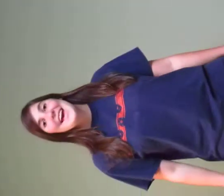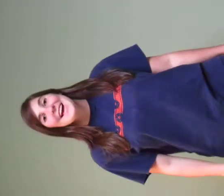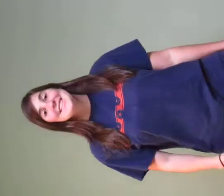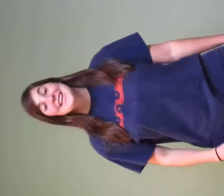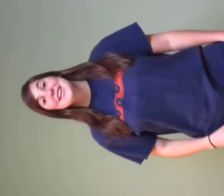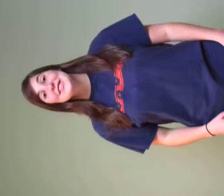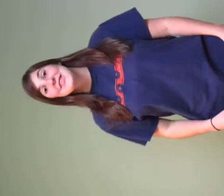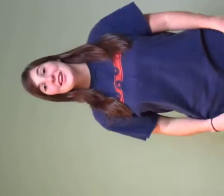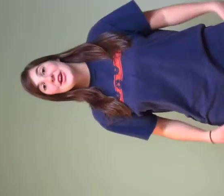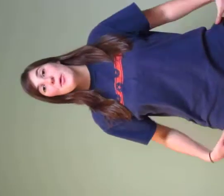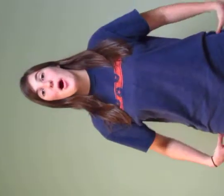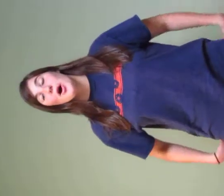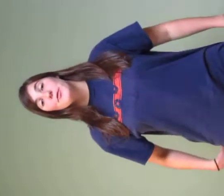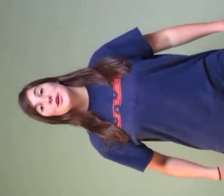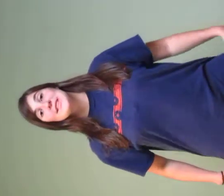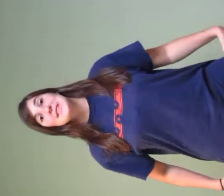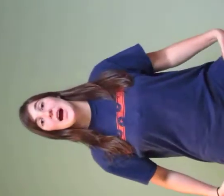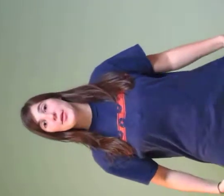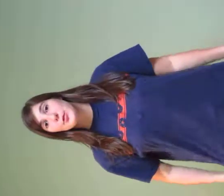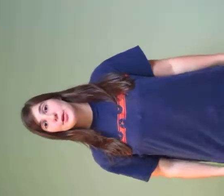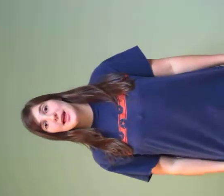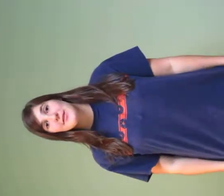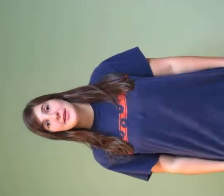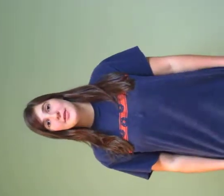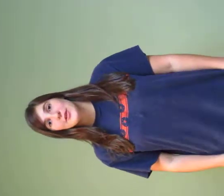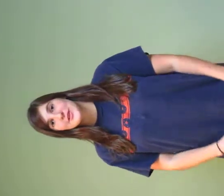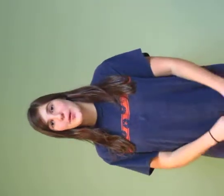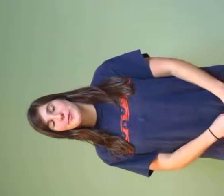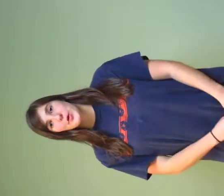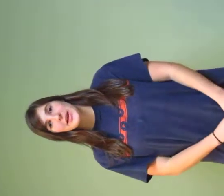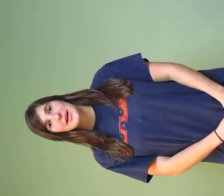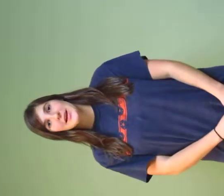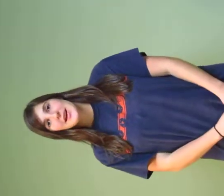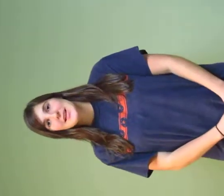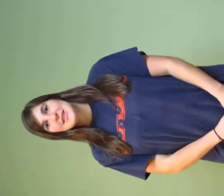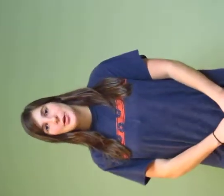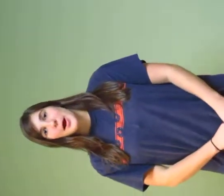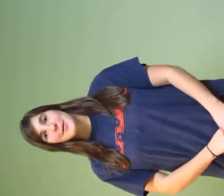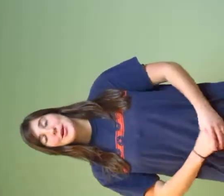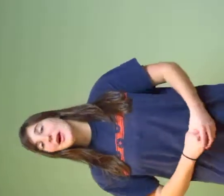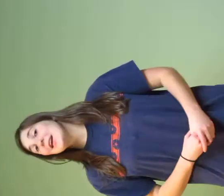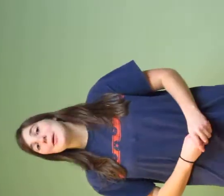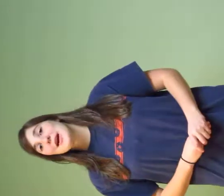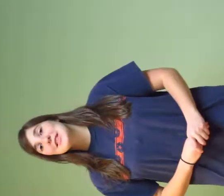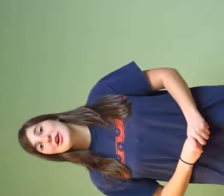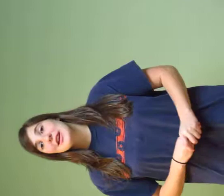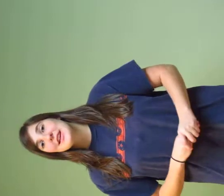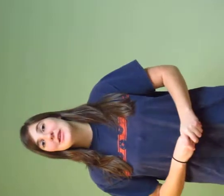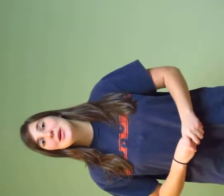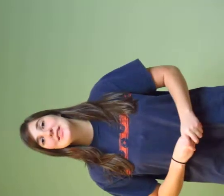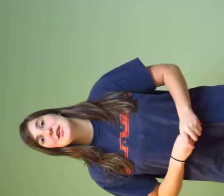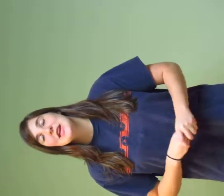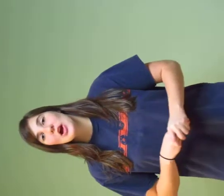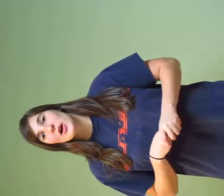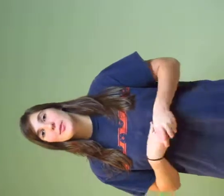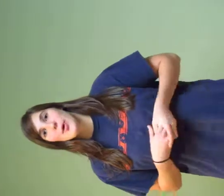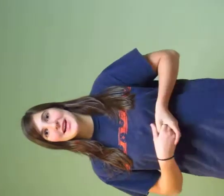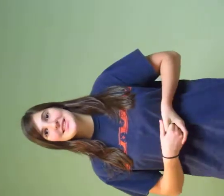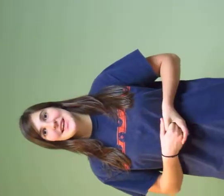Hey guys, here's the video on verses 9 through 11 for Psalm 40. So I'm going to go ahead and get right started into it so that y'all can be practicing at